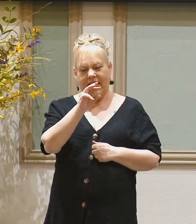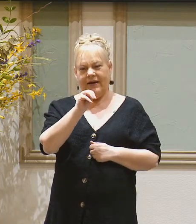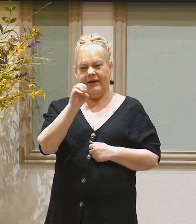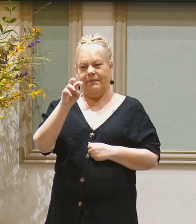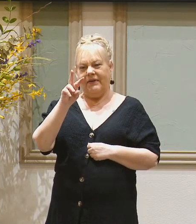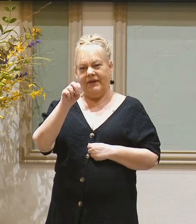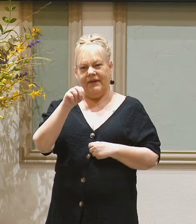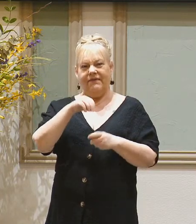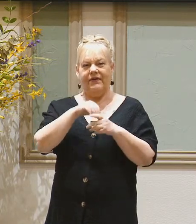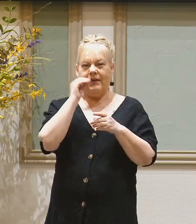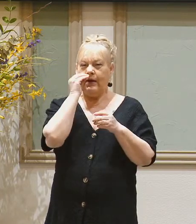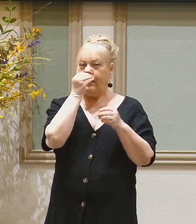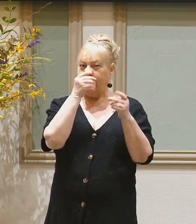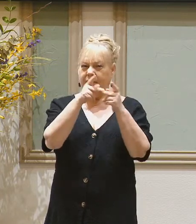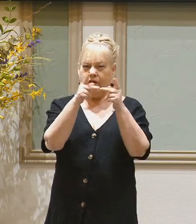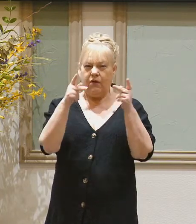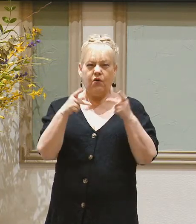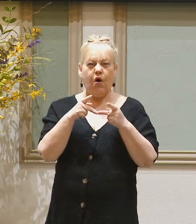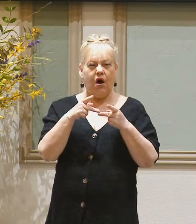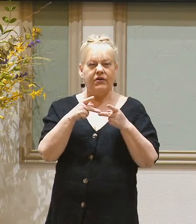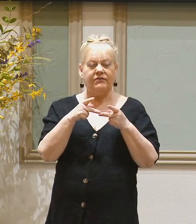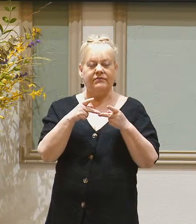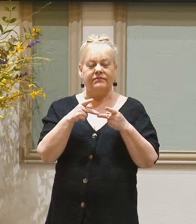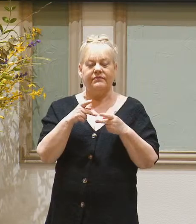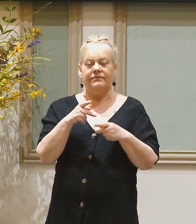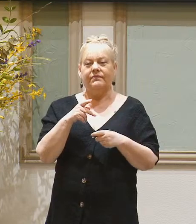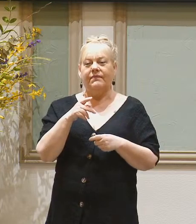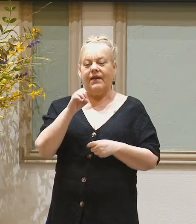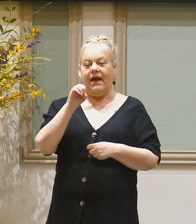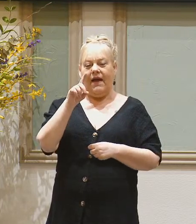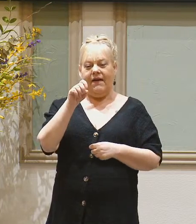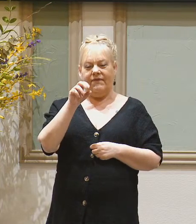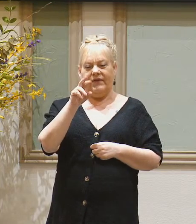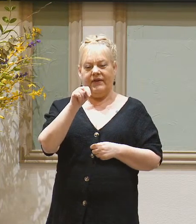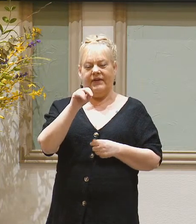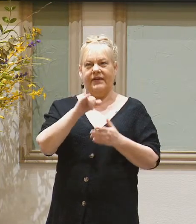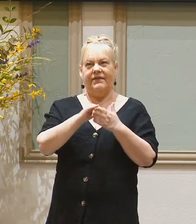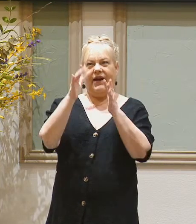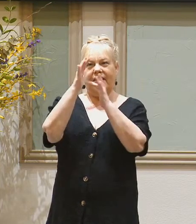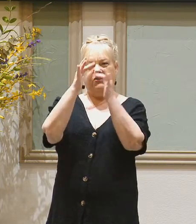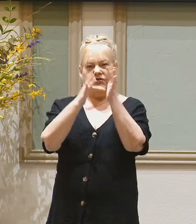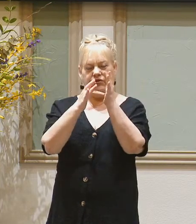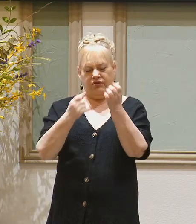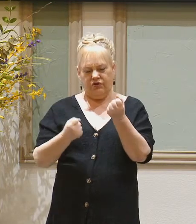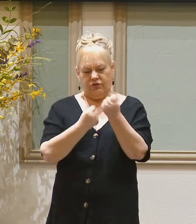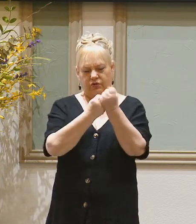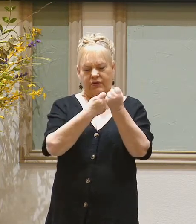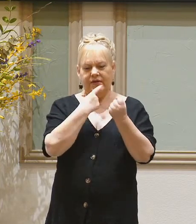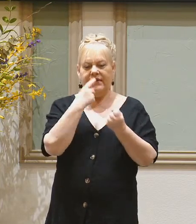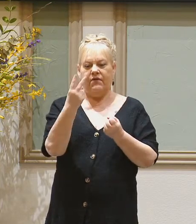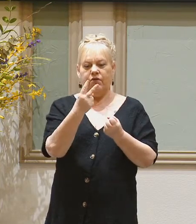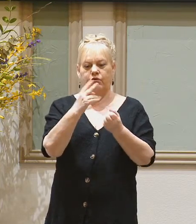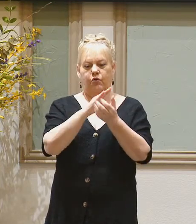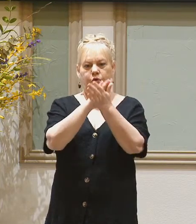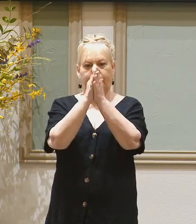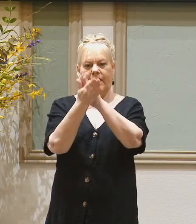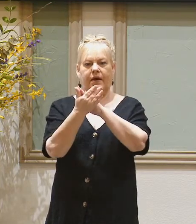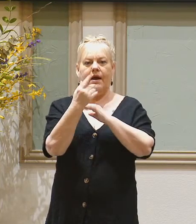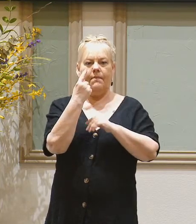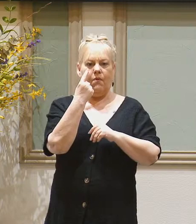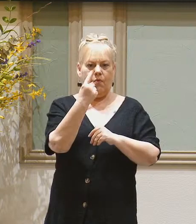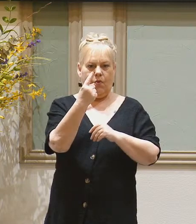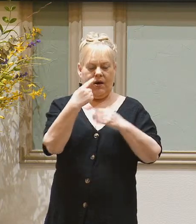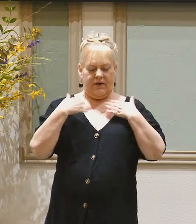of Eden. The plan that Jesus endorses in Matthew chapter 19, where he says, "The 2 shall become